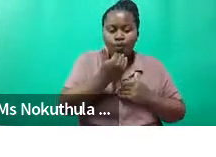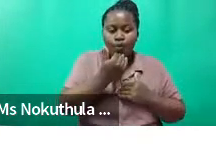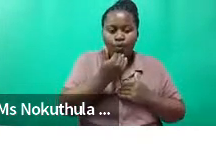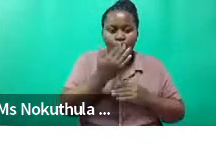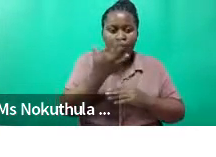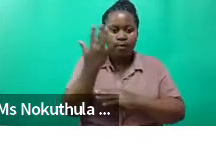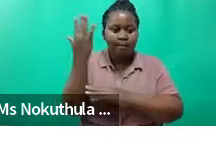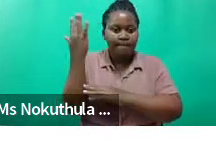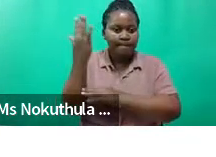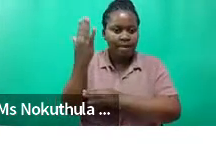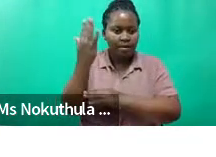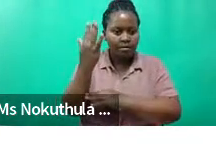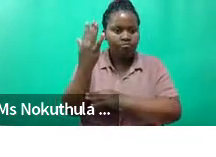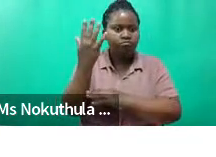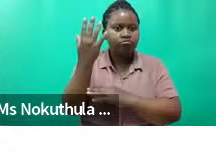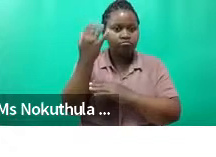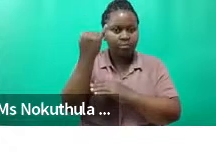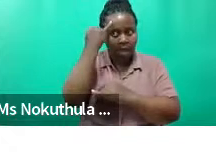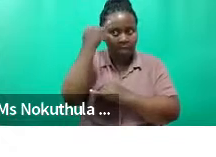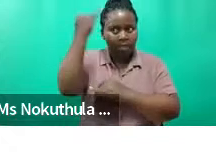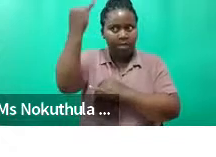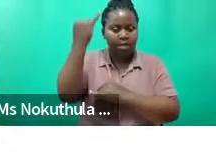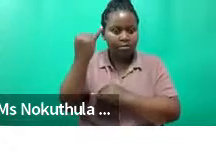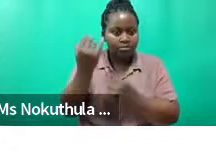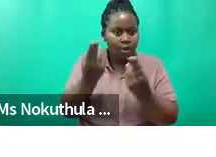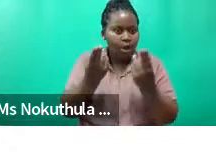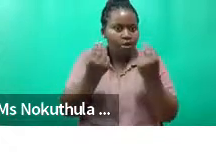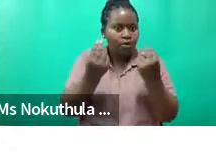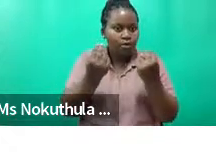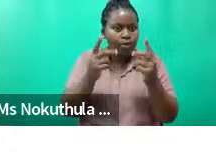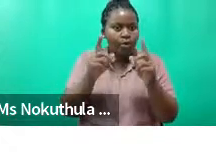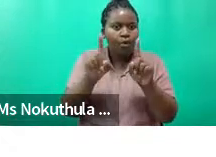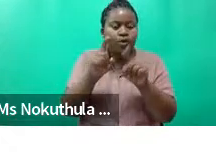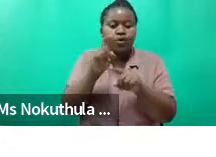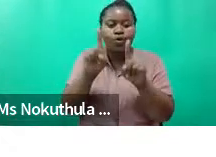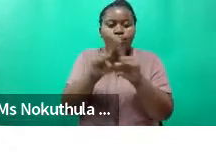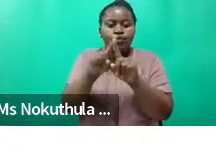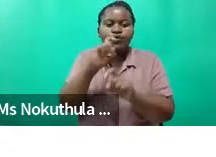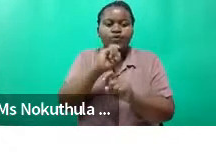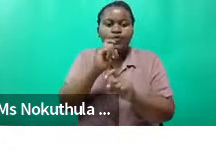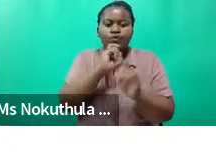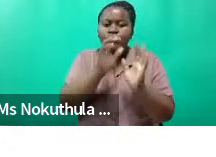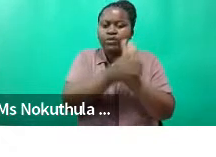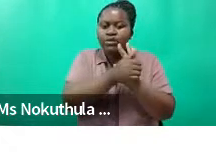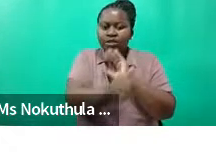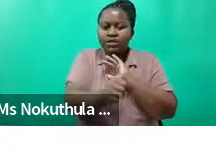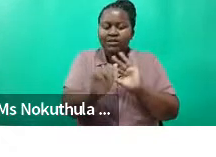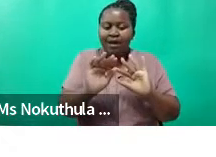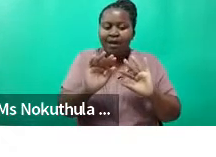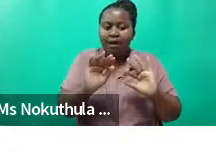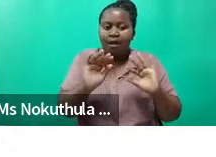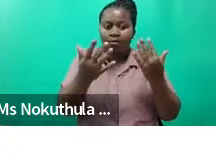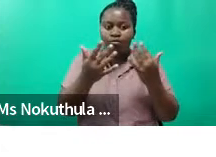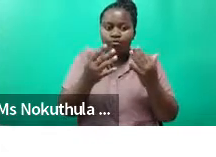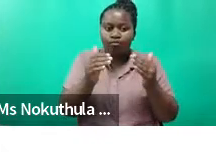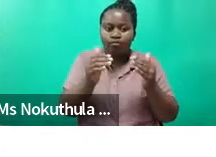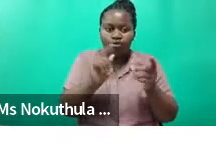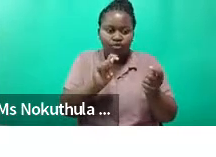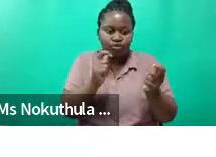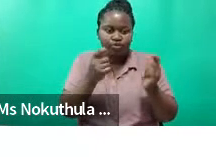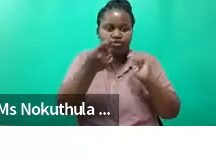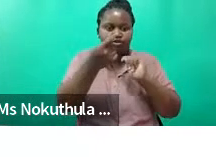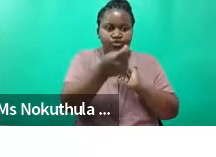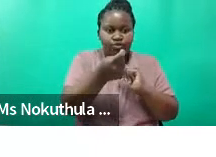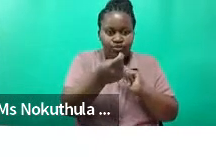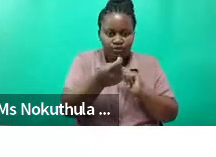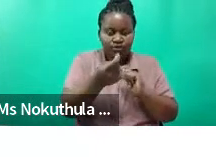innovative ideas and new skills in how we can address and adjust our learning and